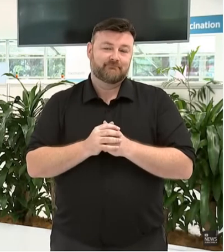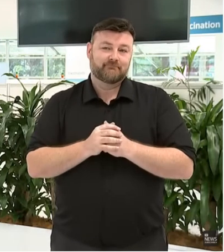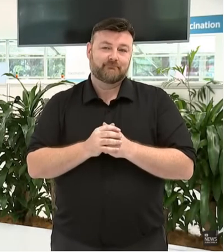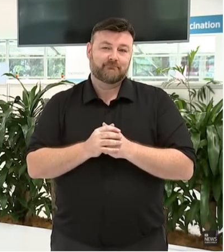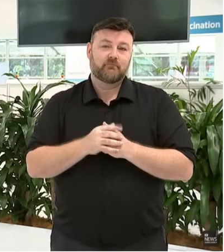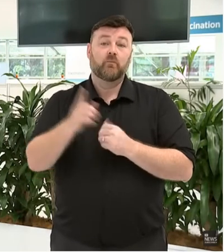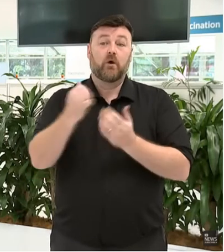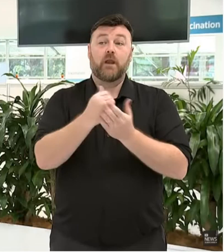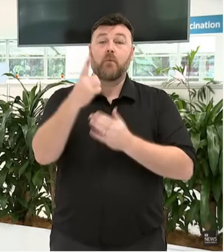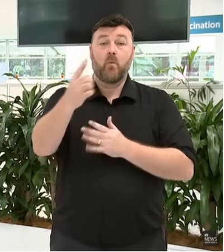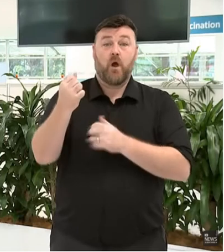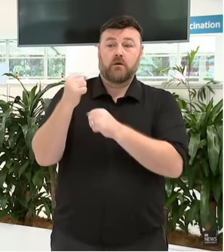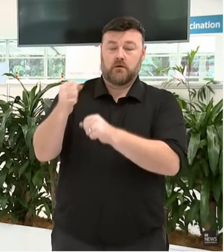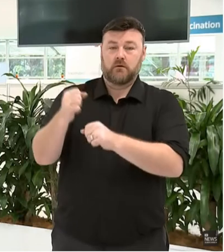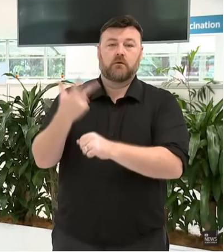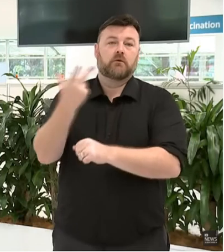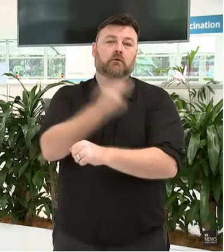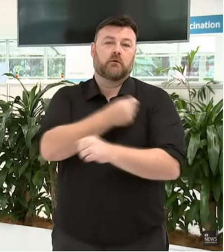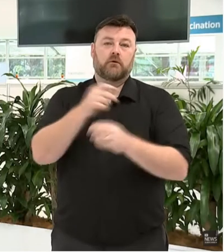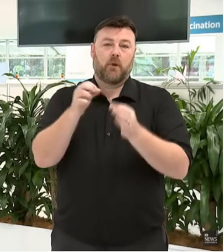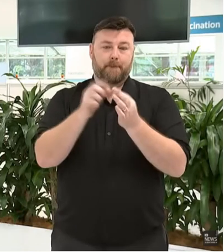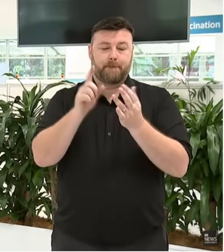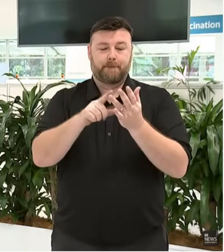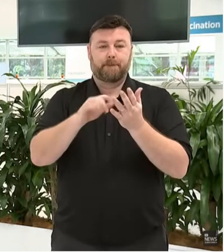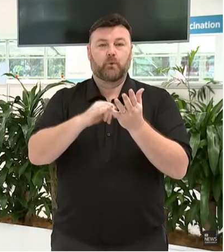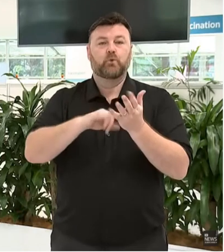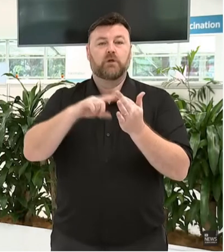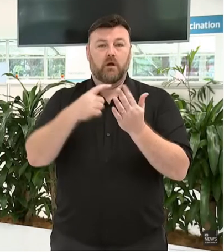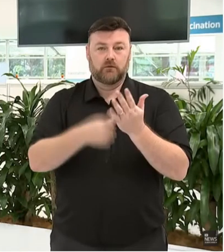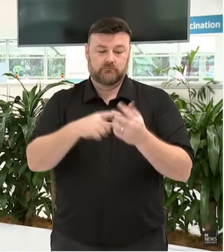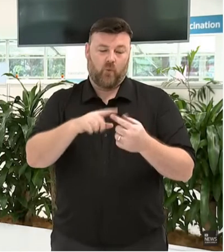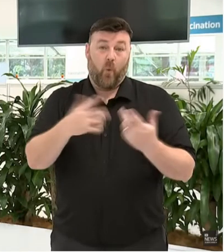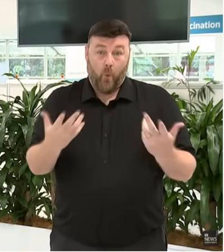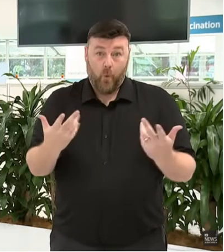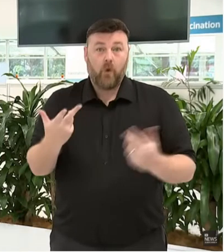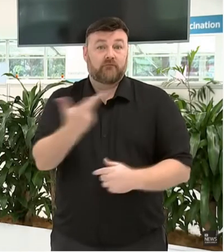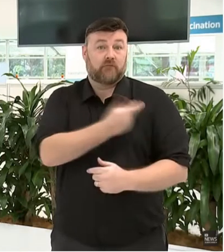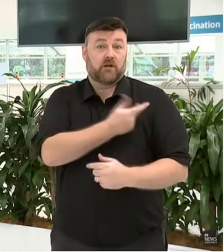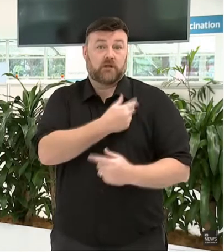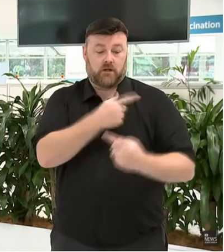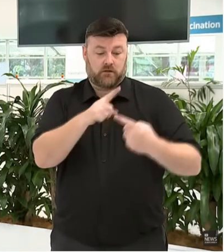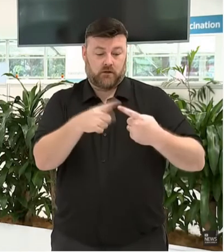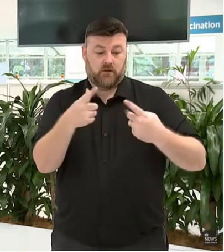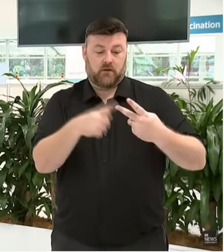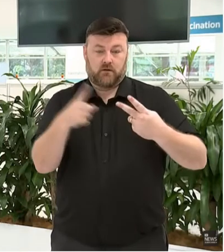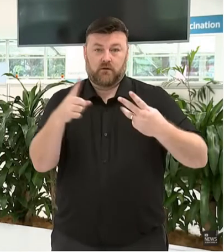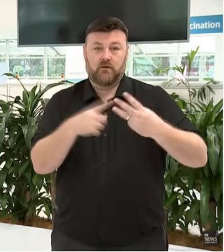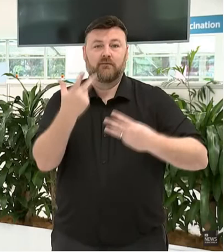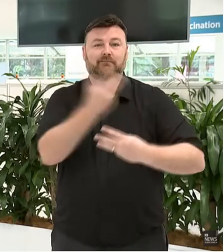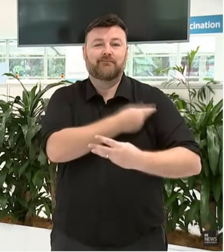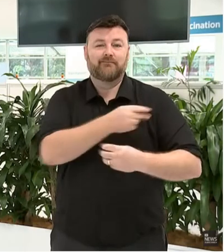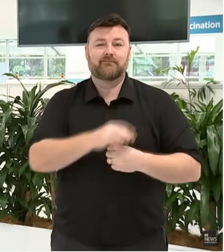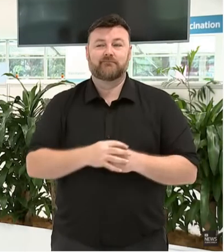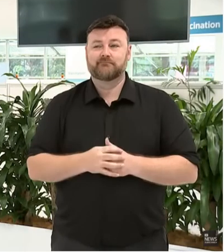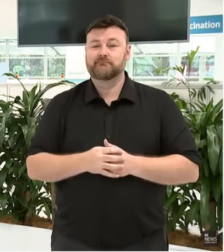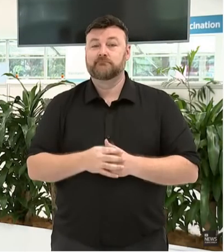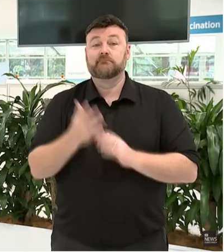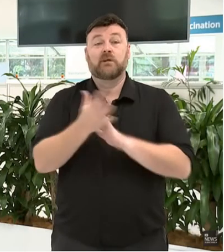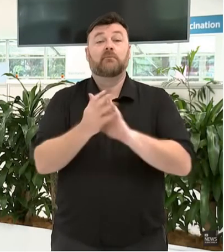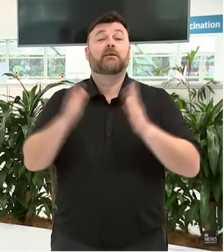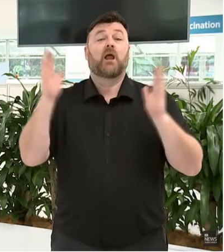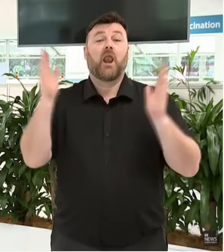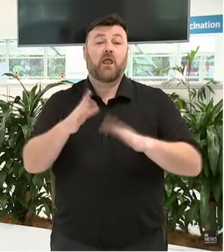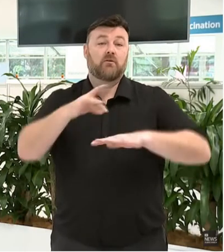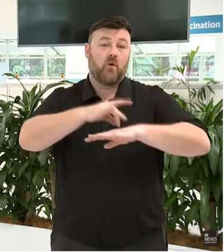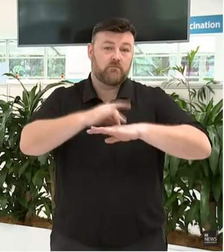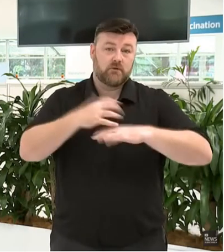booster shot, to get vaccinated. That will ensure there is less pressure on our health system. But Eddie, I accept